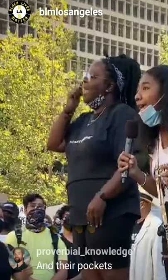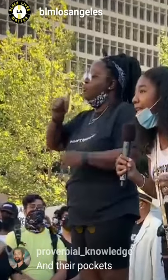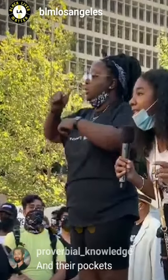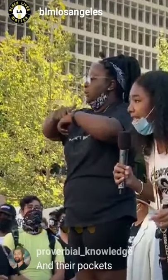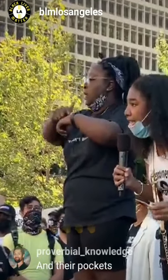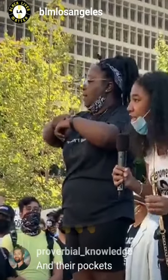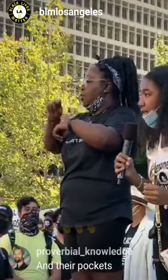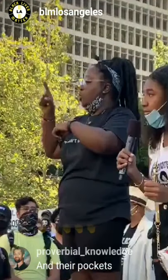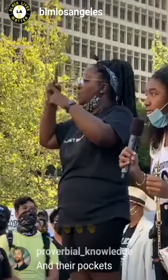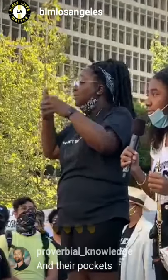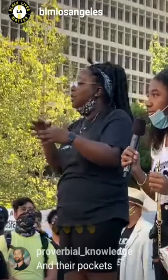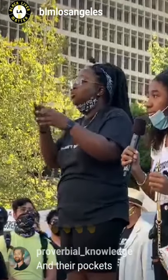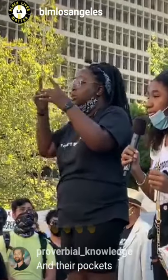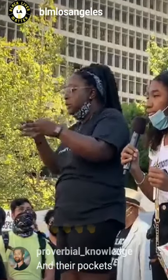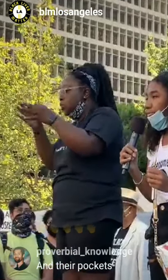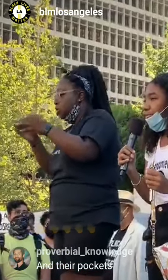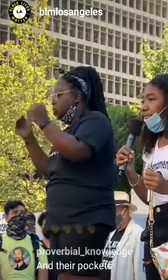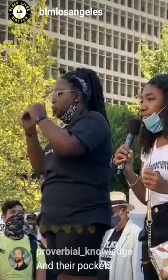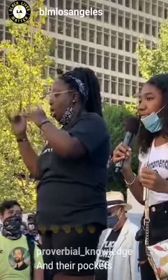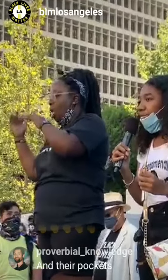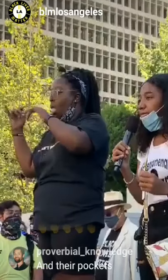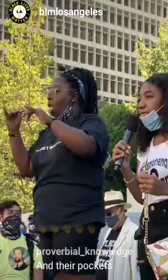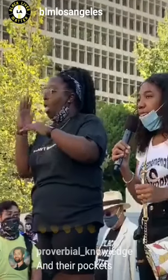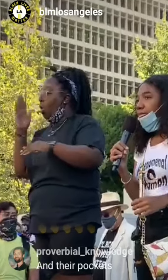single time you make a decision.